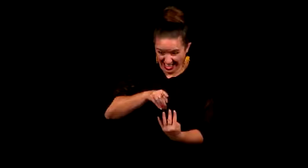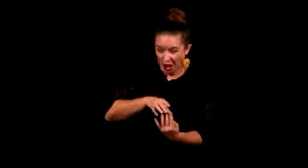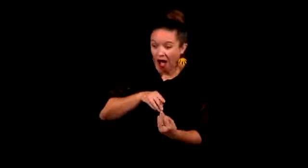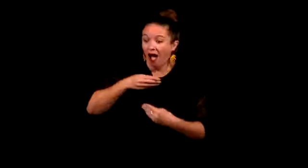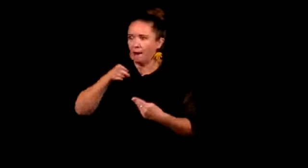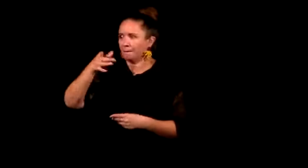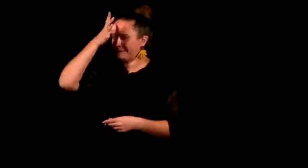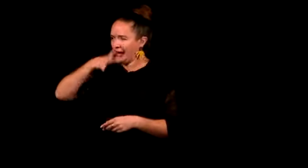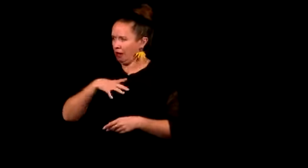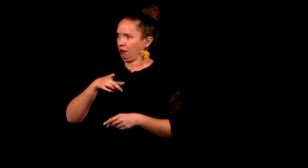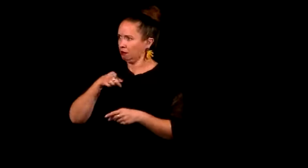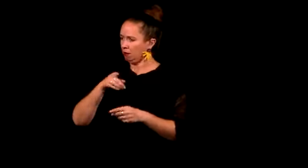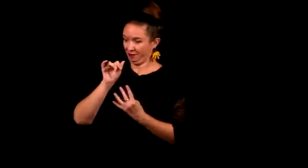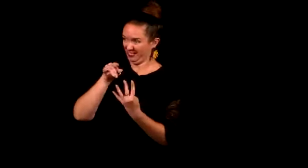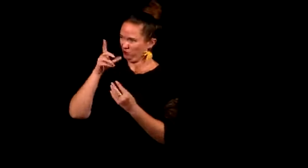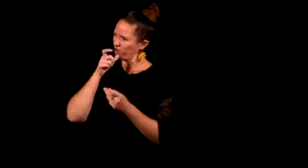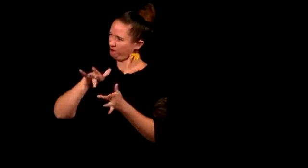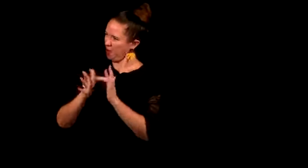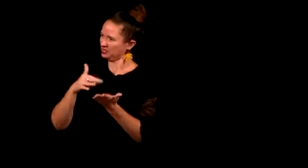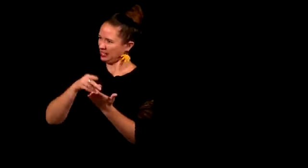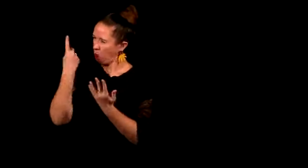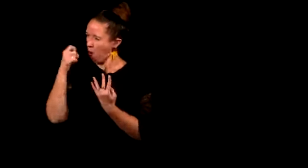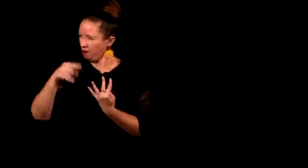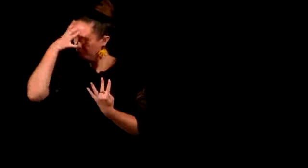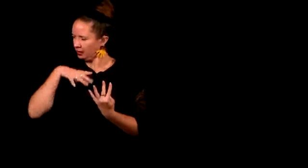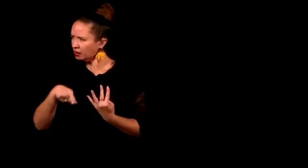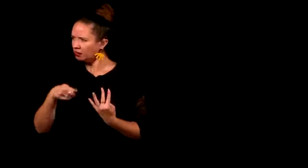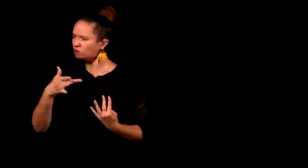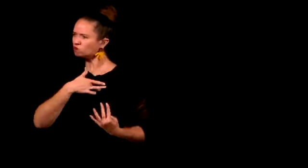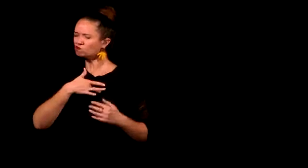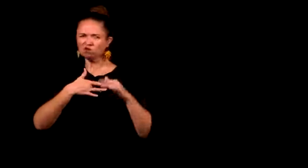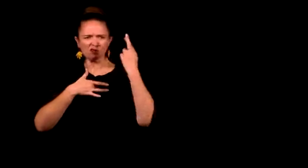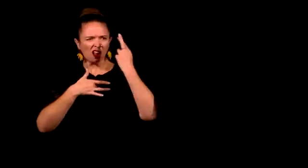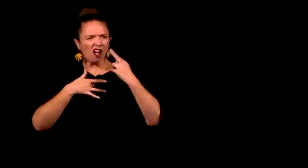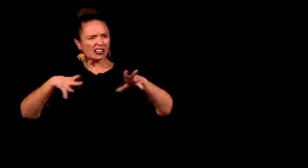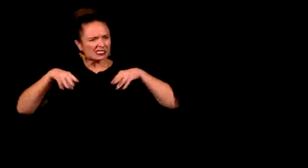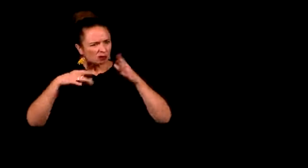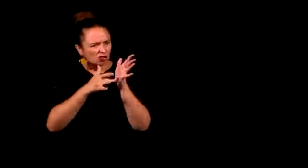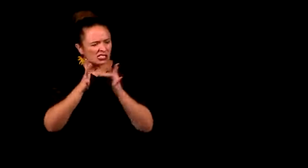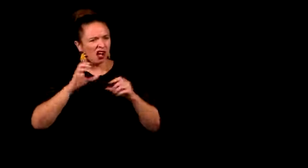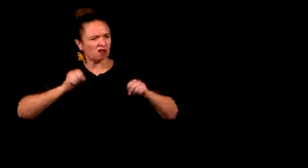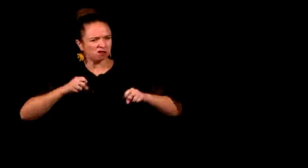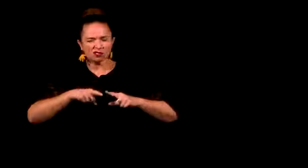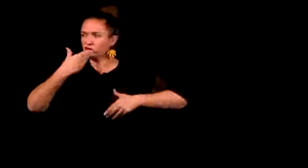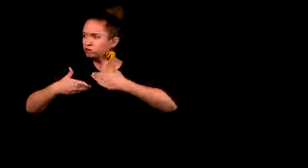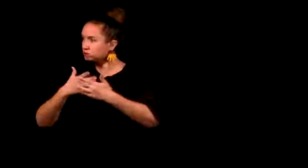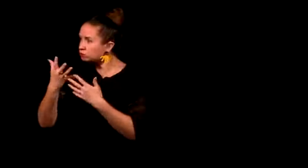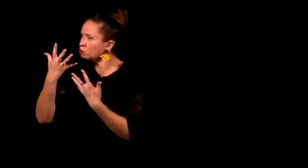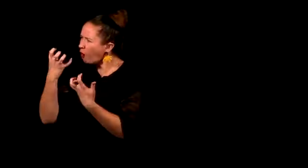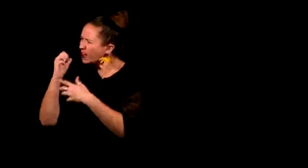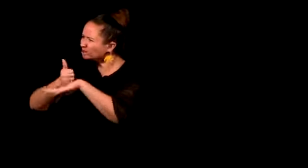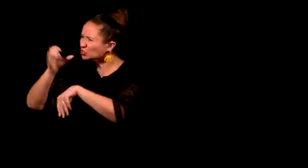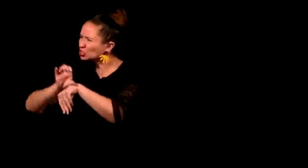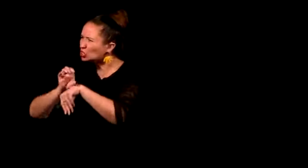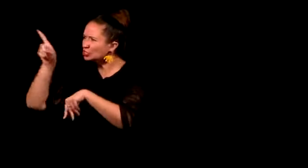they had about four people, and their man was saying, you know, there was this Bible and he wanted to accept Jesus and he